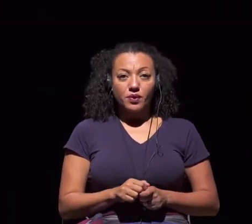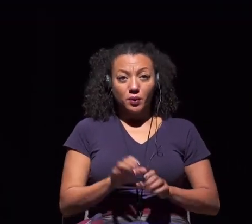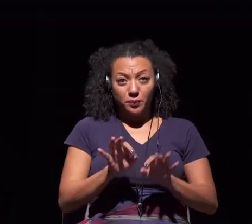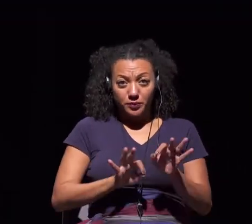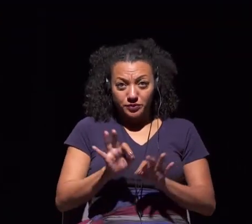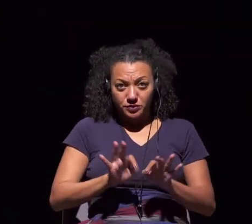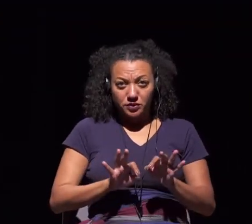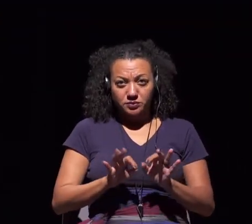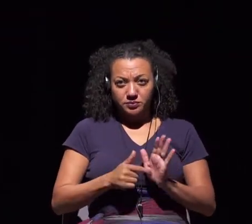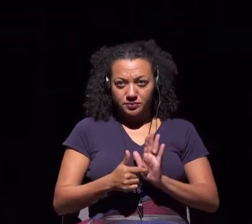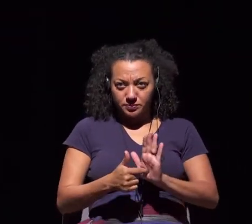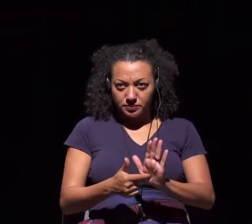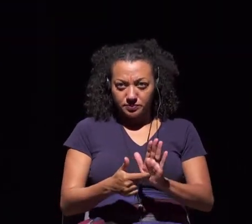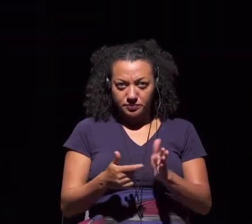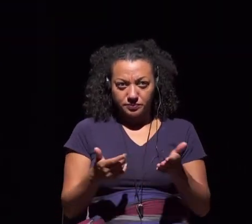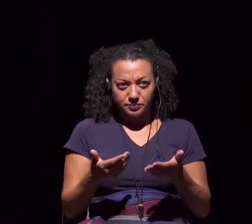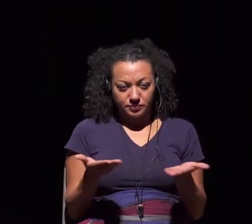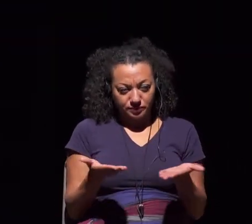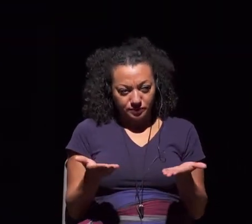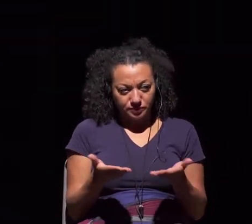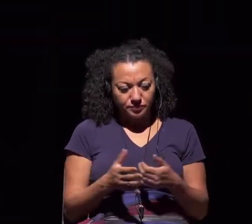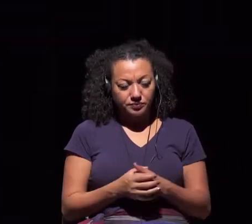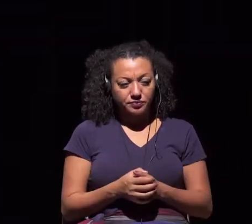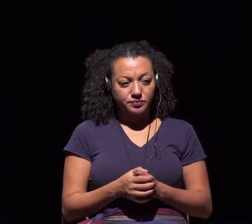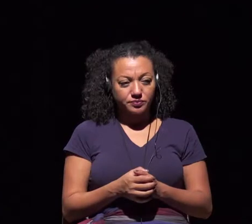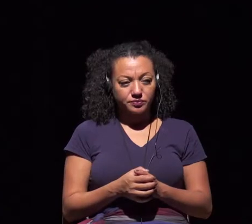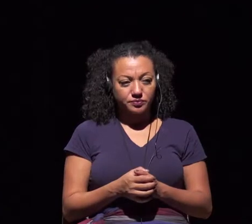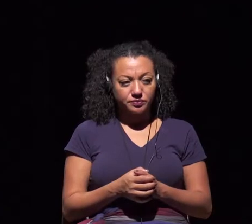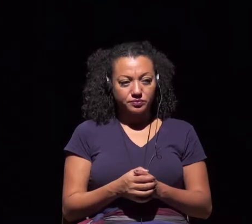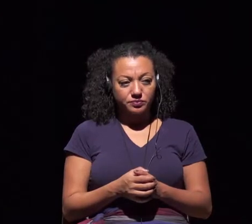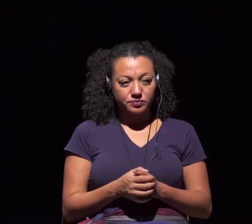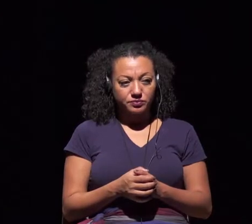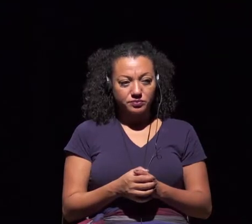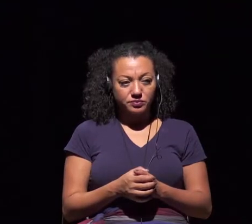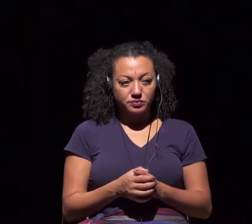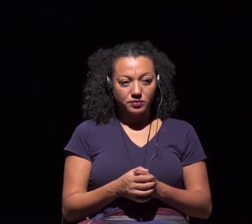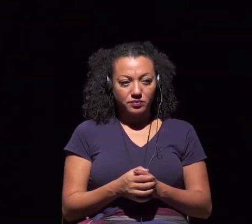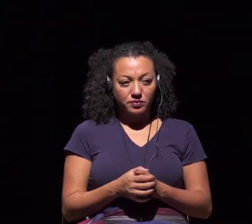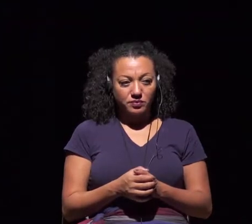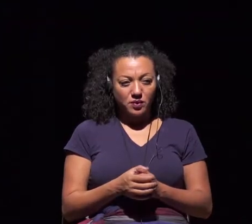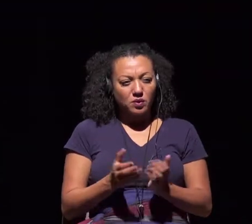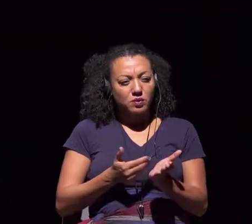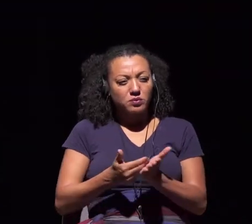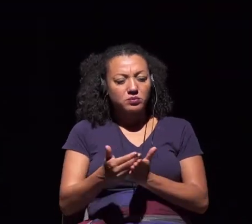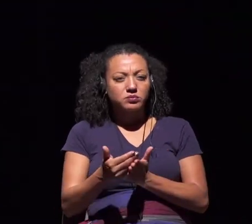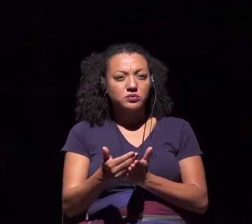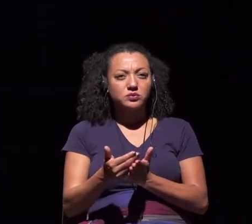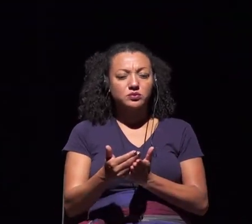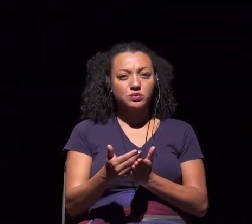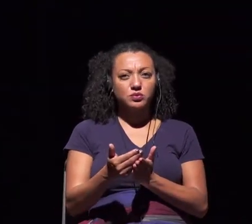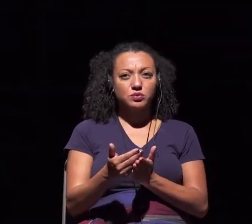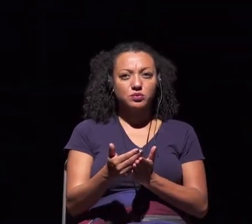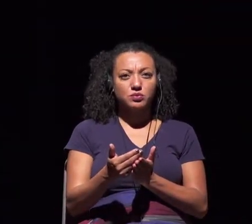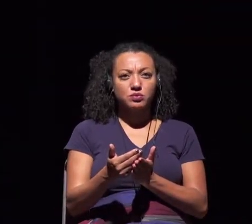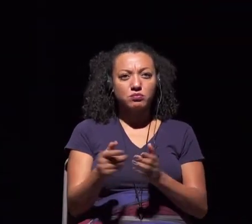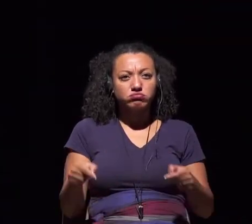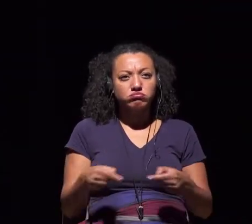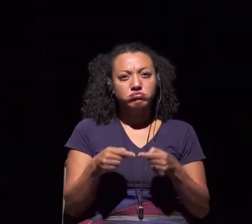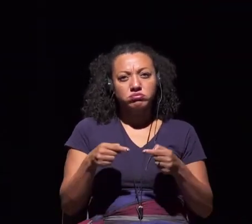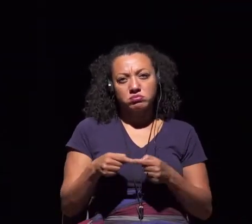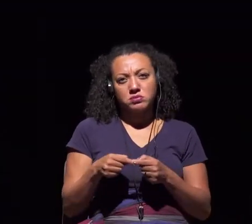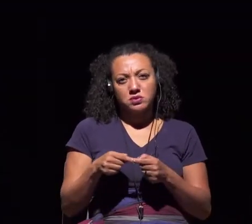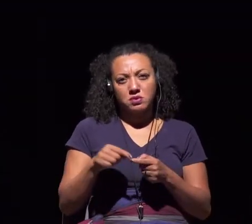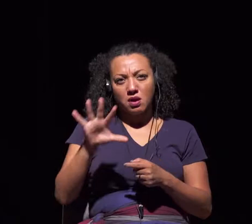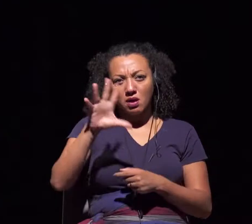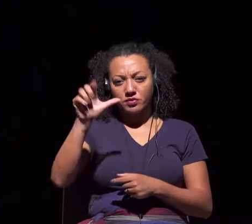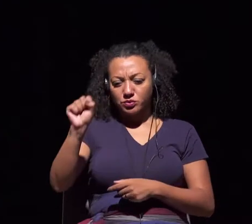know, growing up under apartheid in South Africa and trying to think about what culture means in a repressed